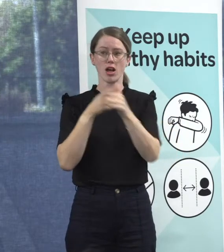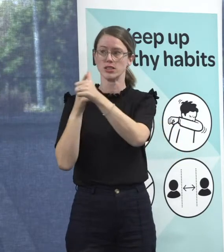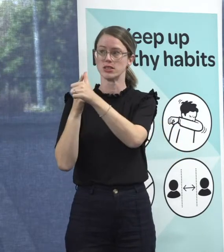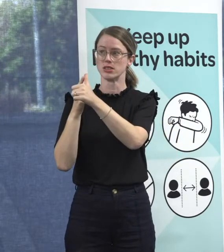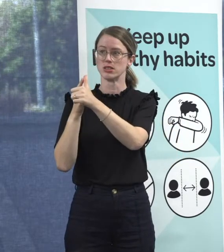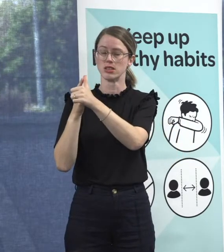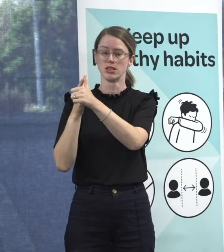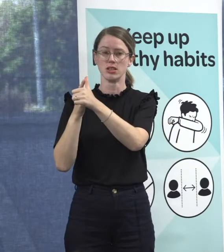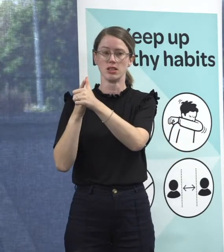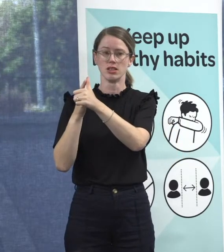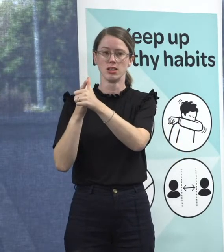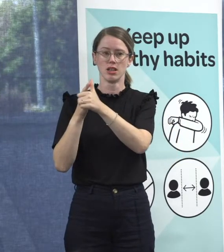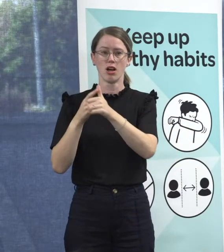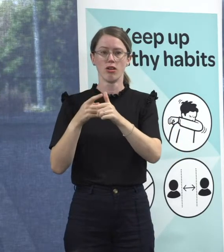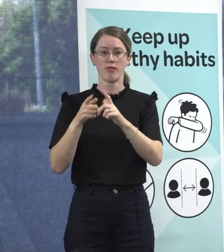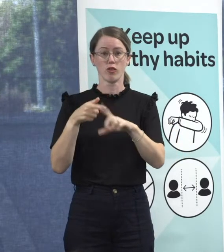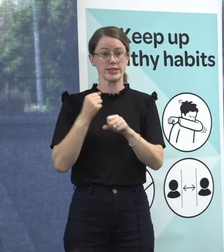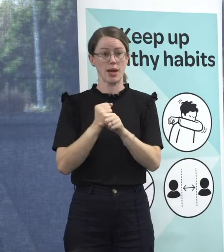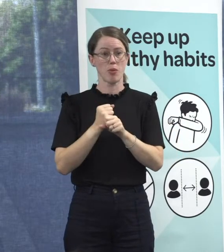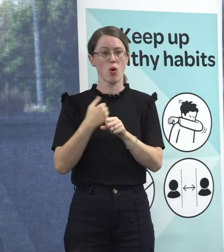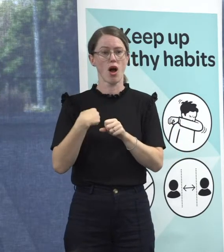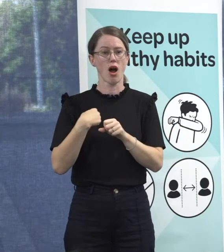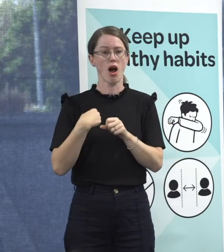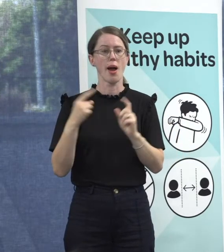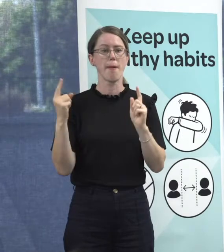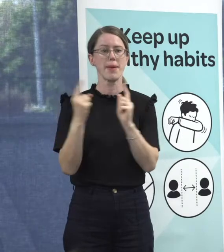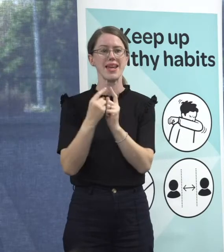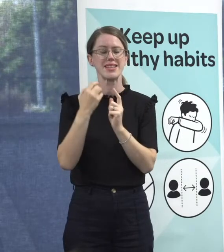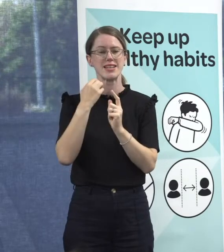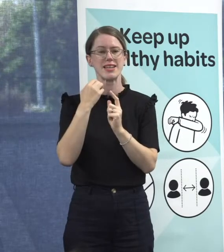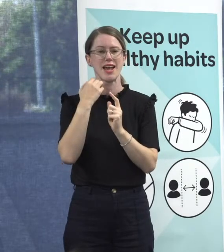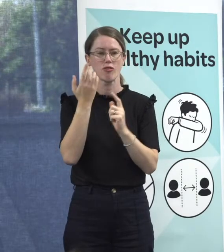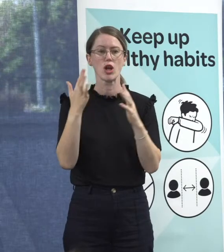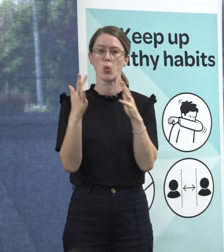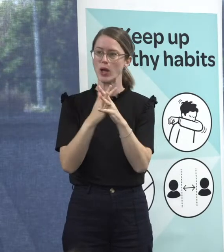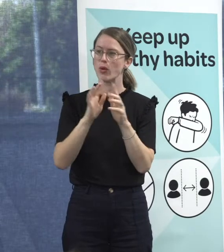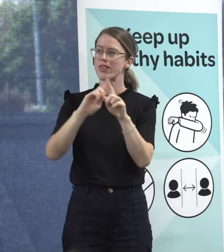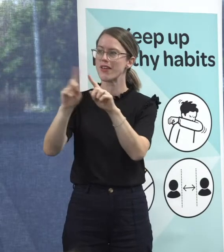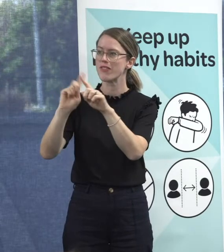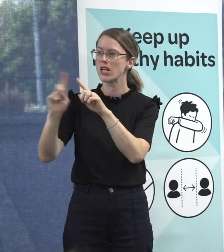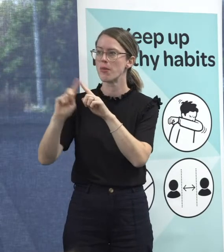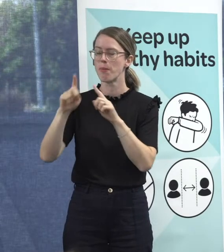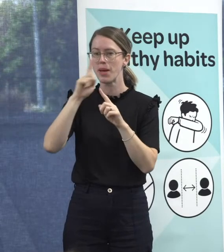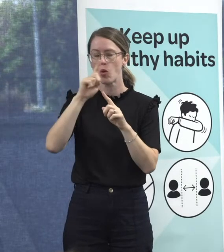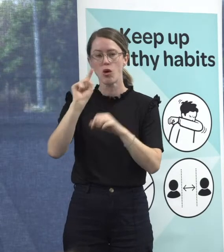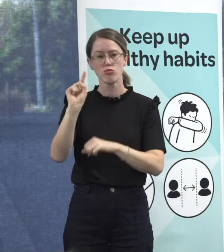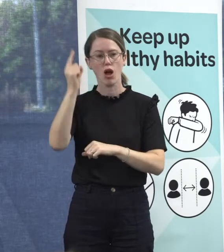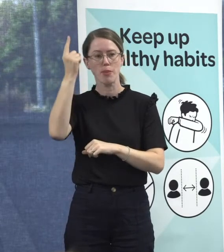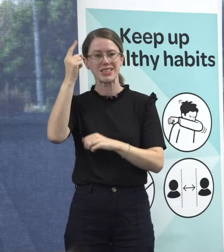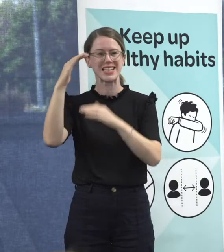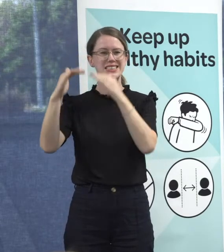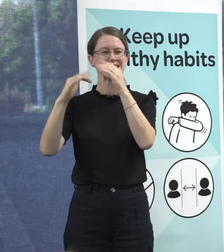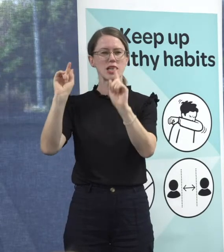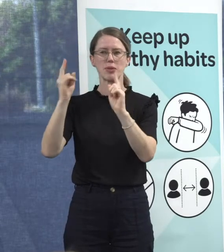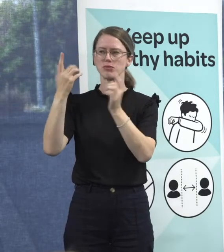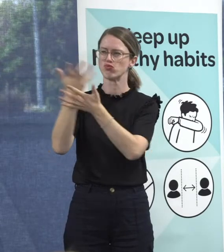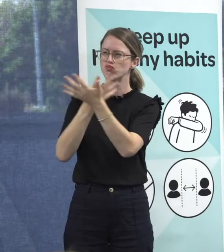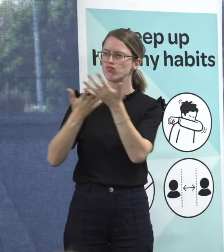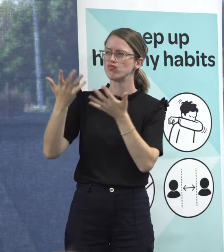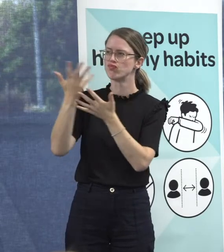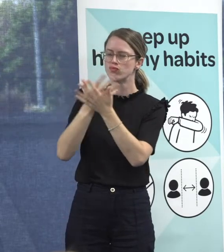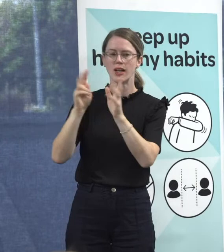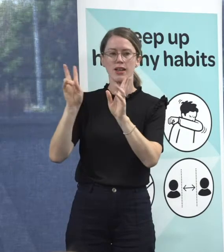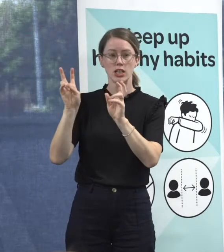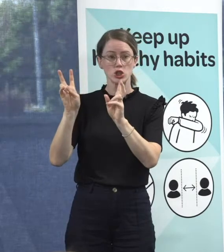still have weekly meeting with colleagues from across government, with the Prime Minister and senior ministers, to discuss the full range of